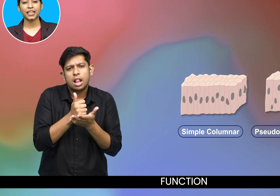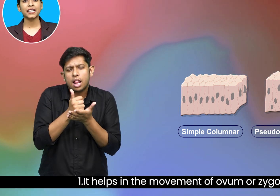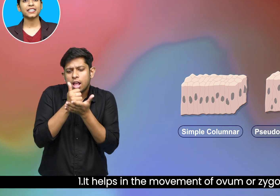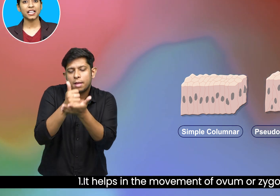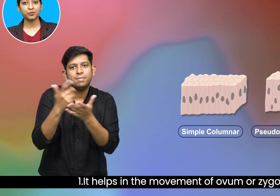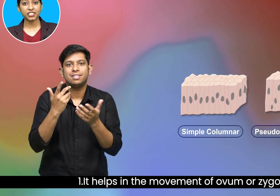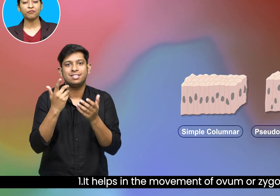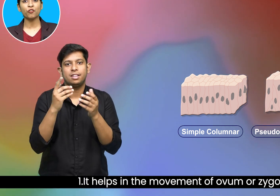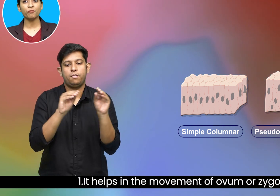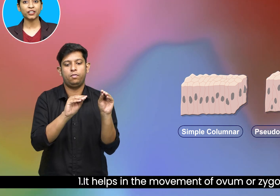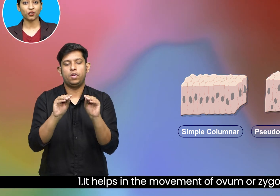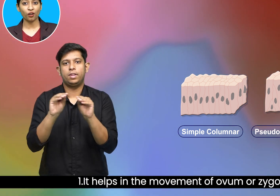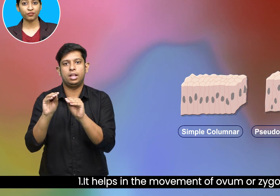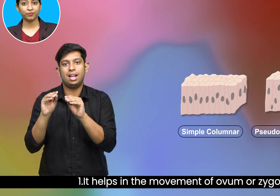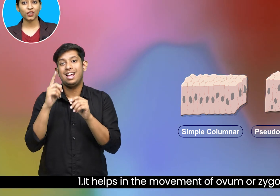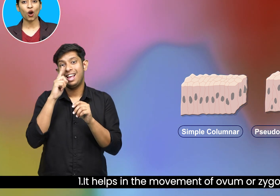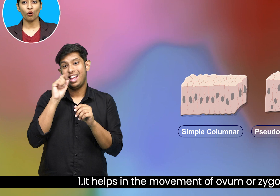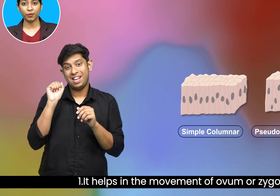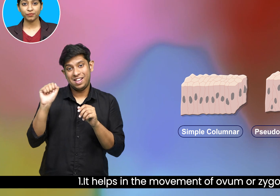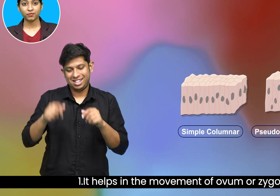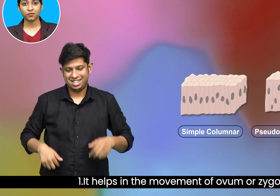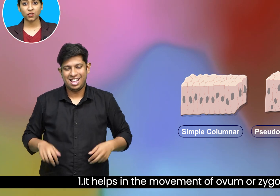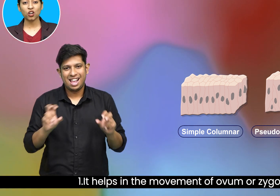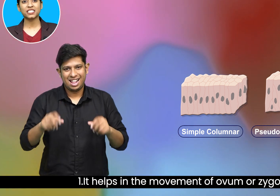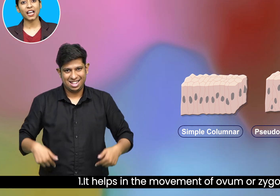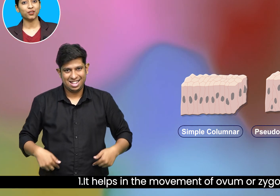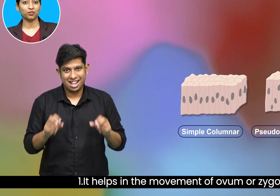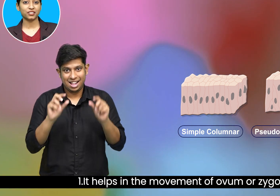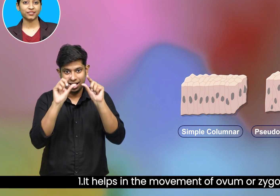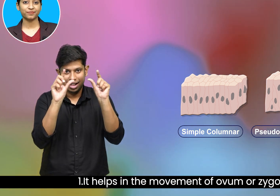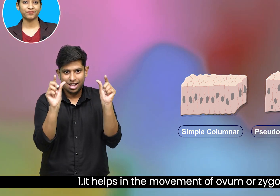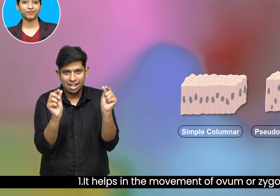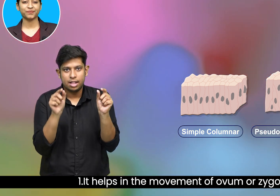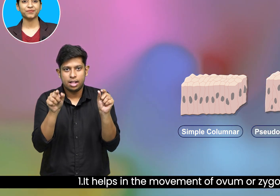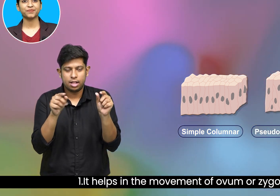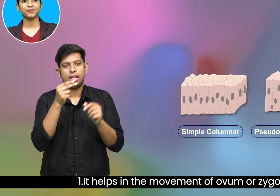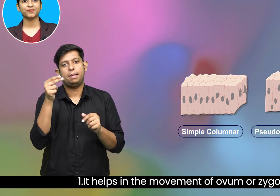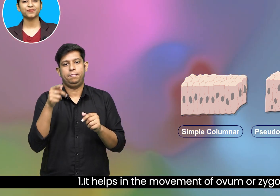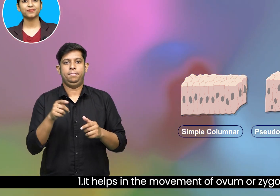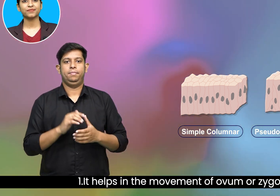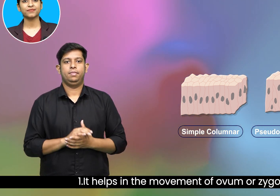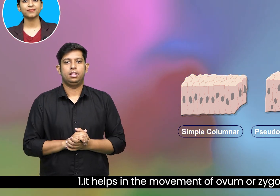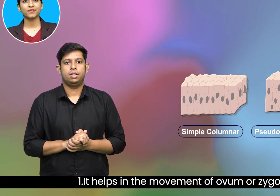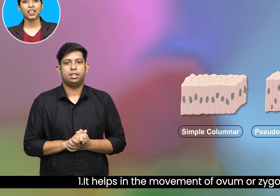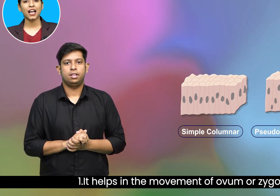Function. It helps in movement of ovum or zygote.